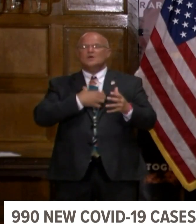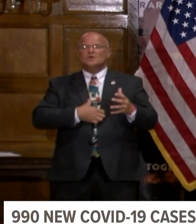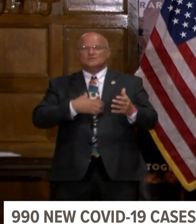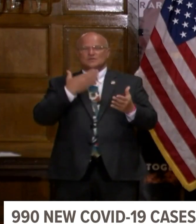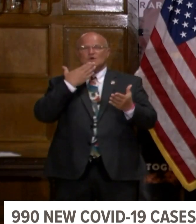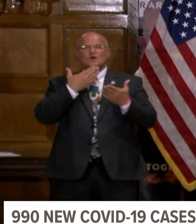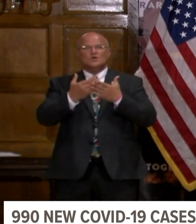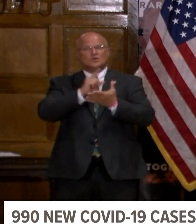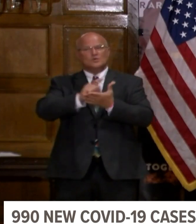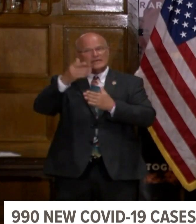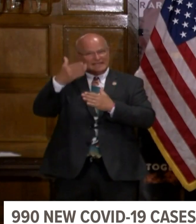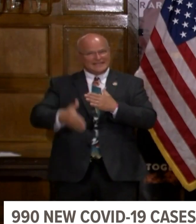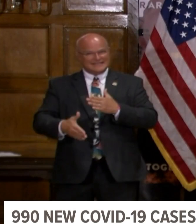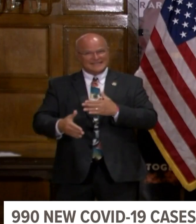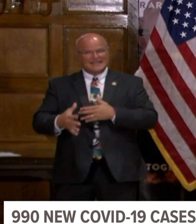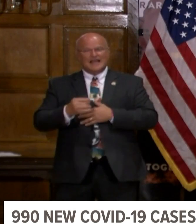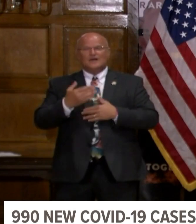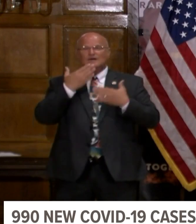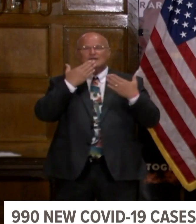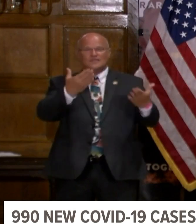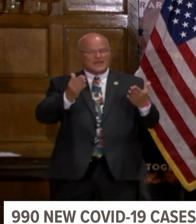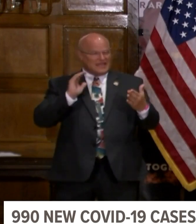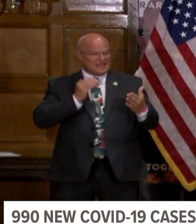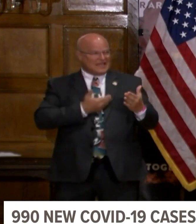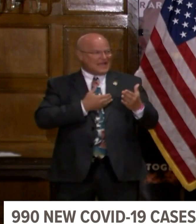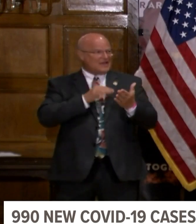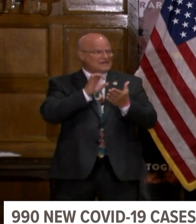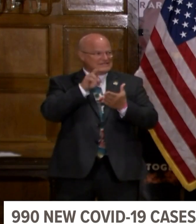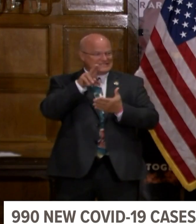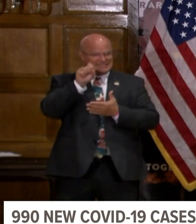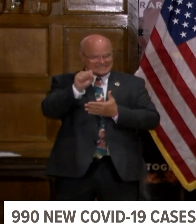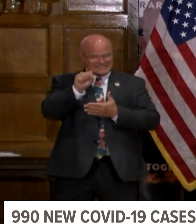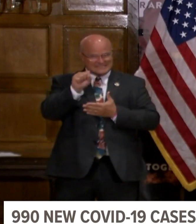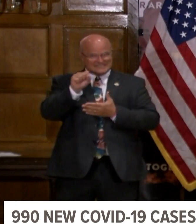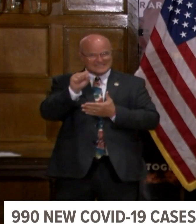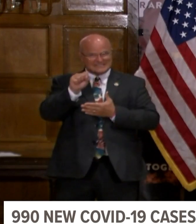you all a very good weekend. I want to thank our census